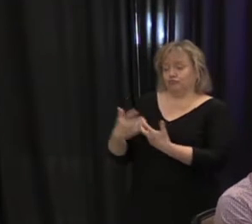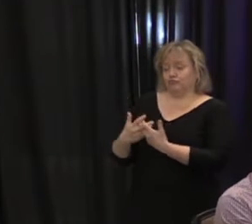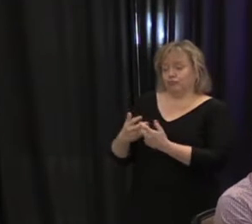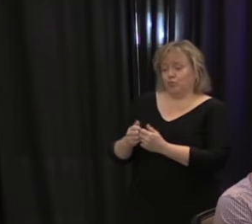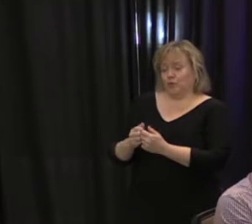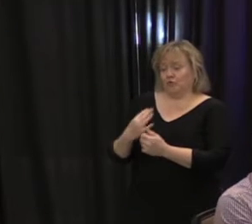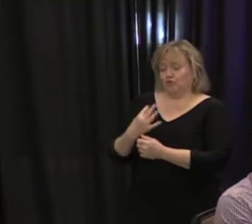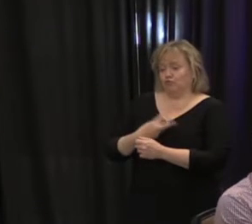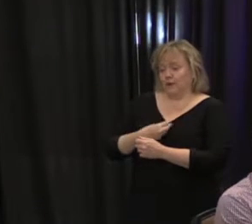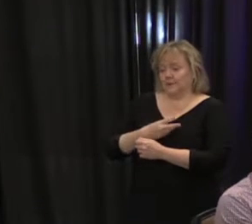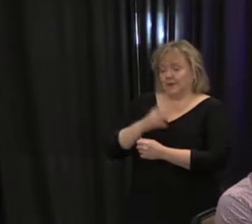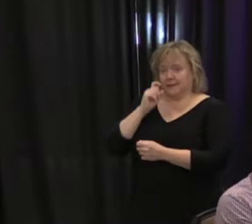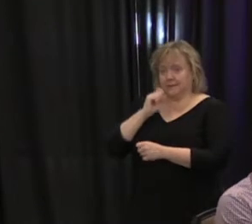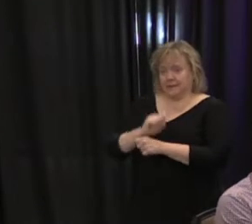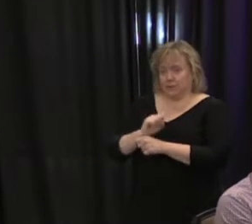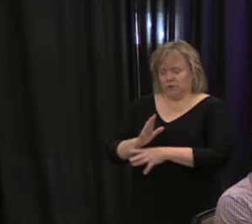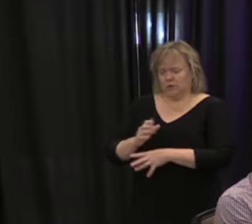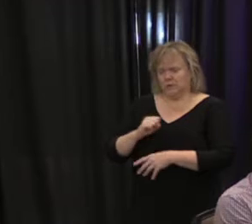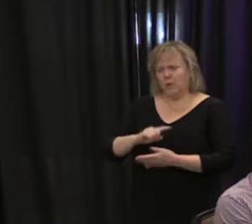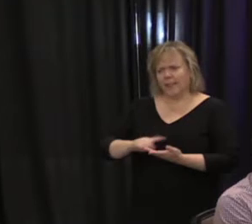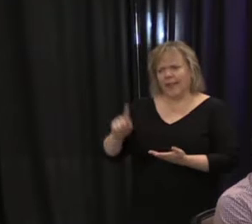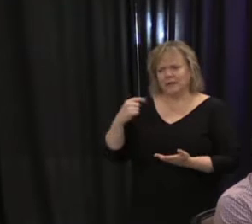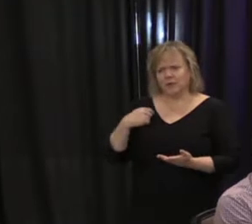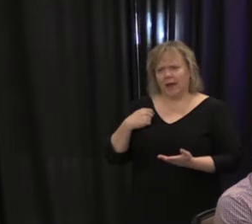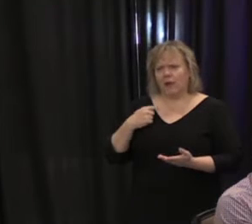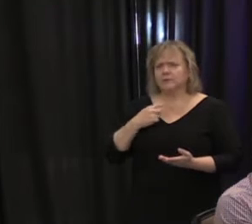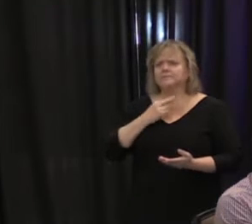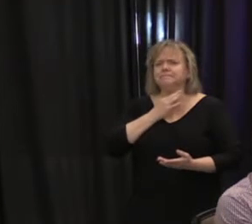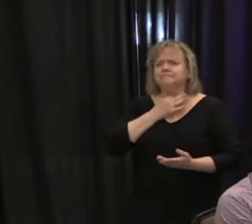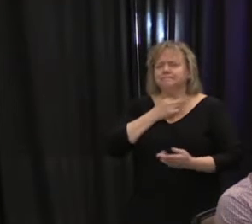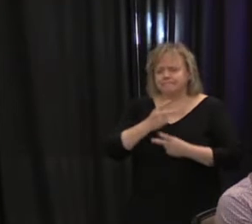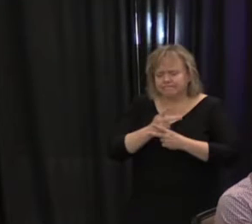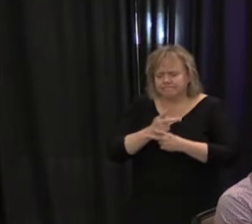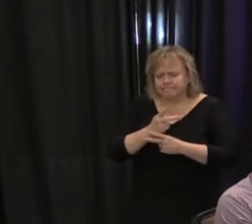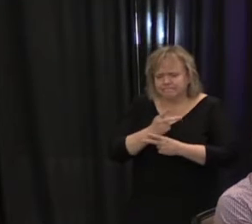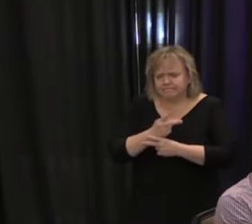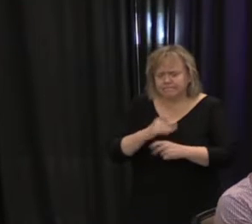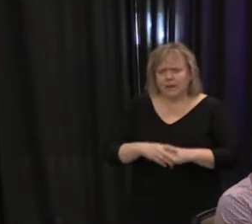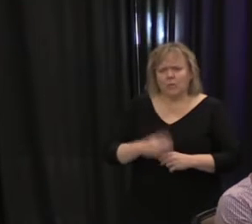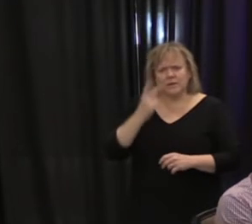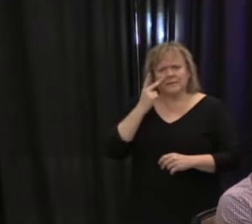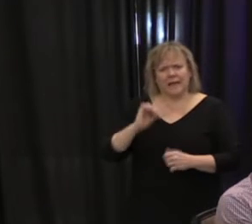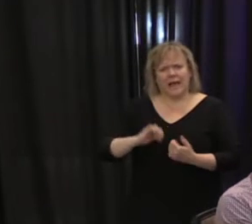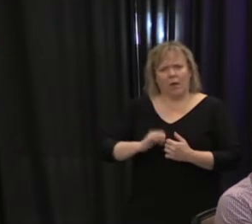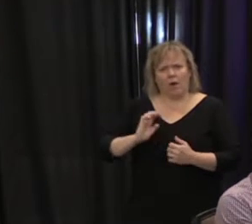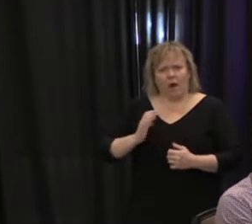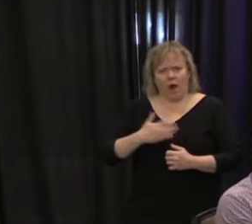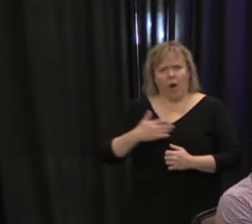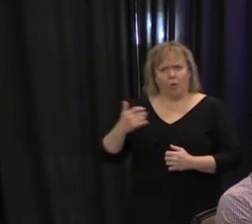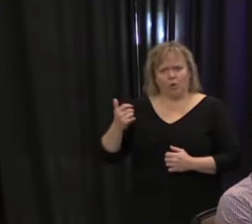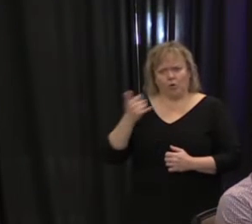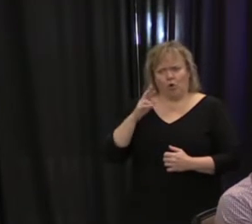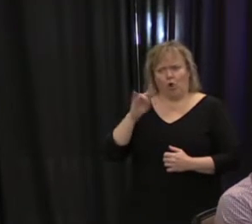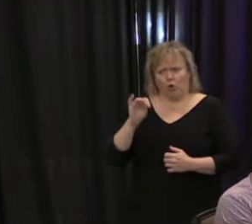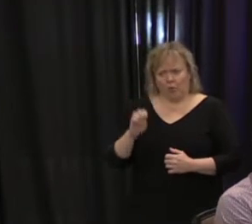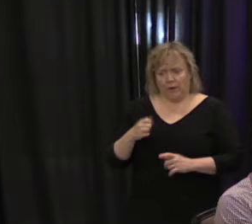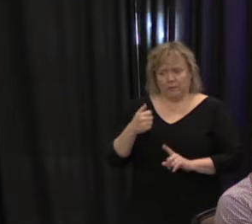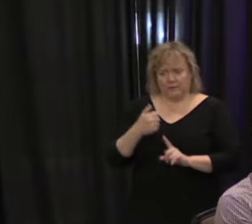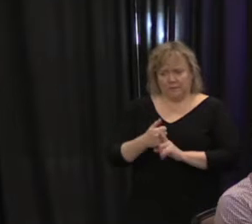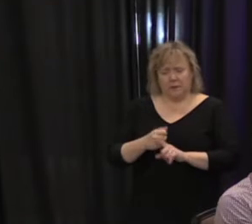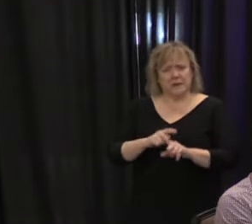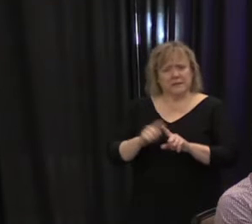little number crunching last week, and I was looking at how our call rate was impacted by various pieces of legislation.